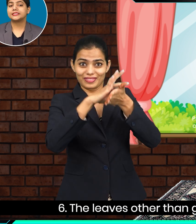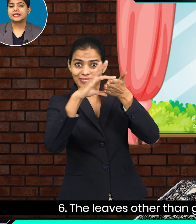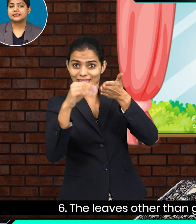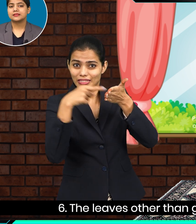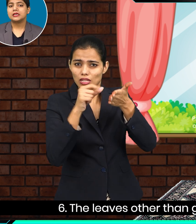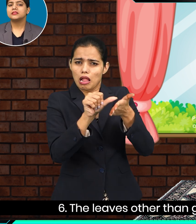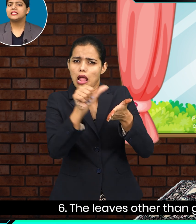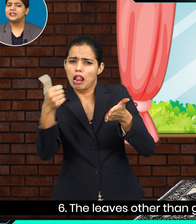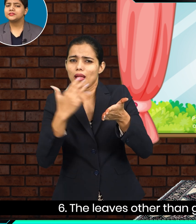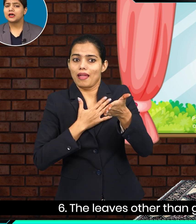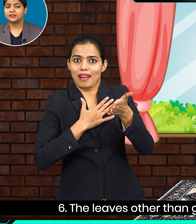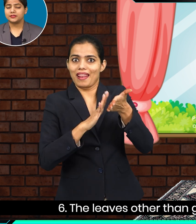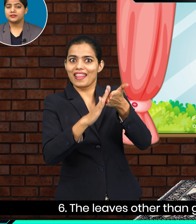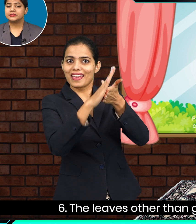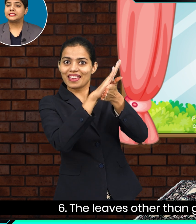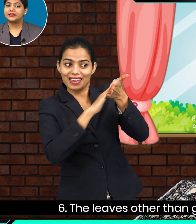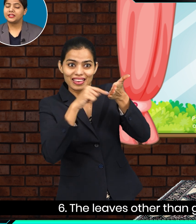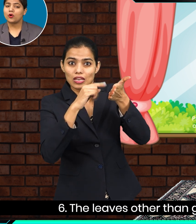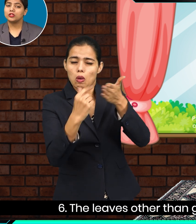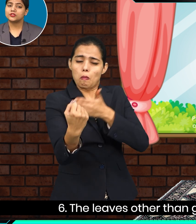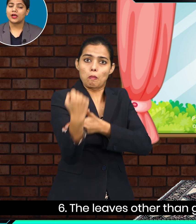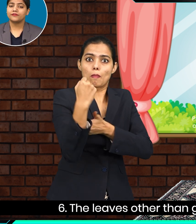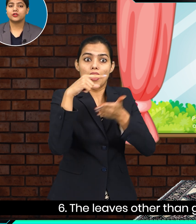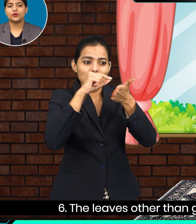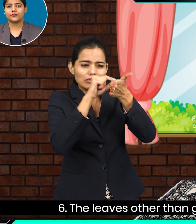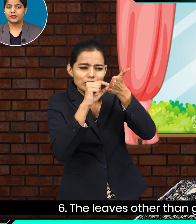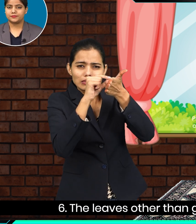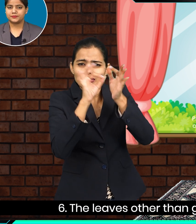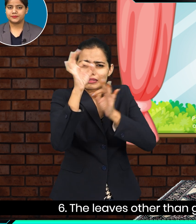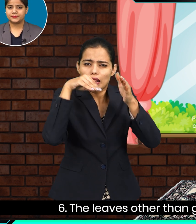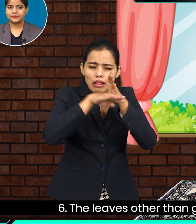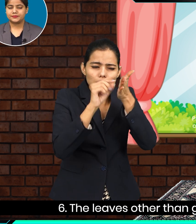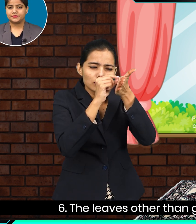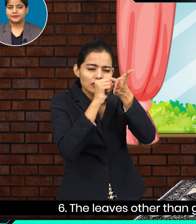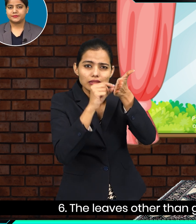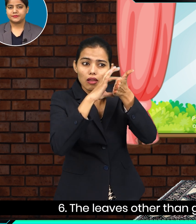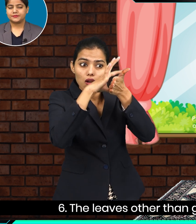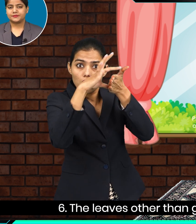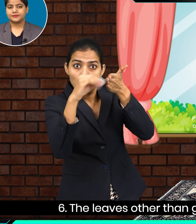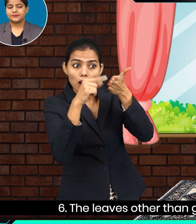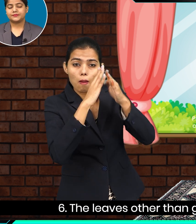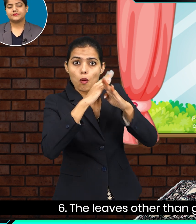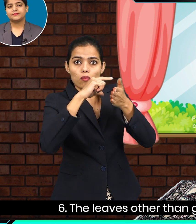Number 6. The leaves other than green also have chlorophyll.